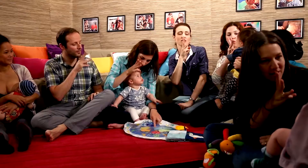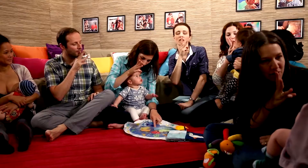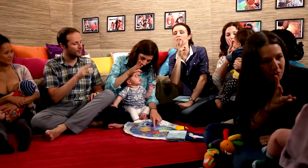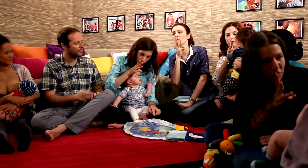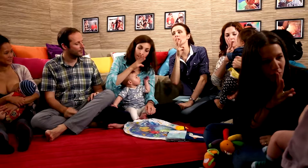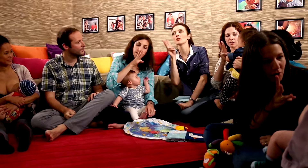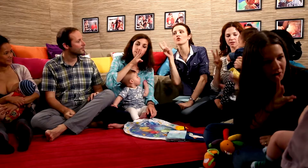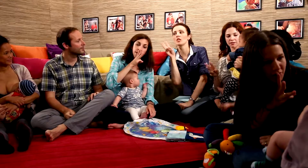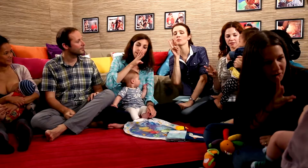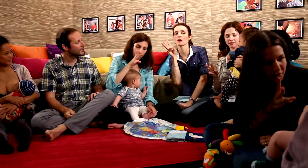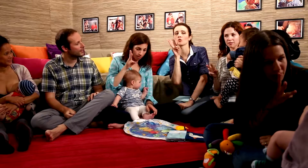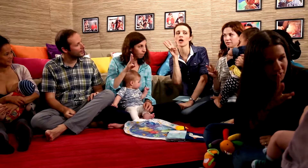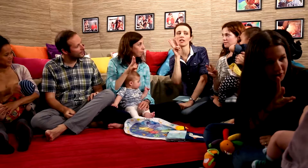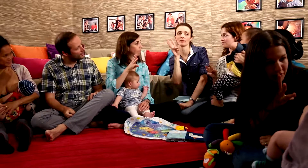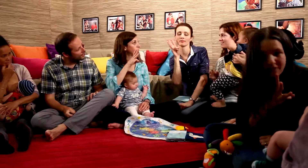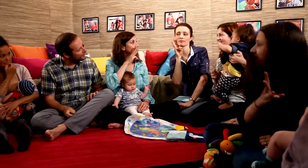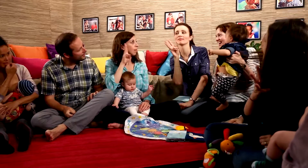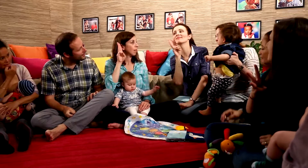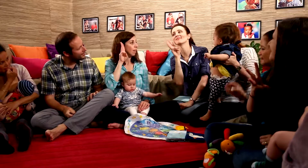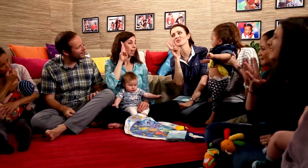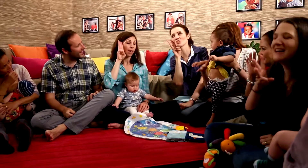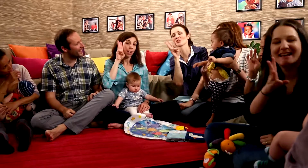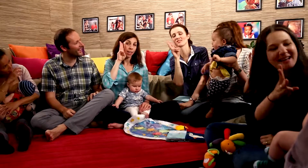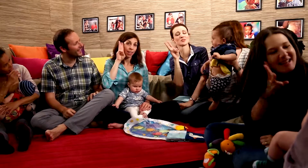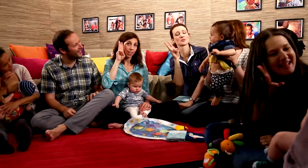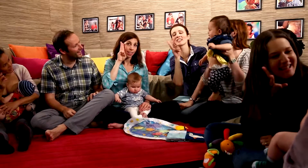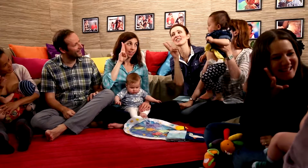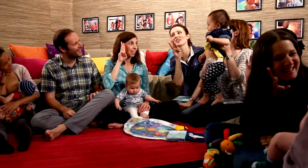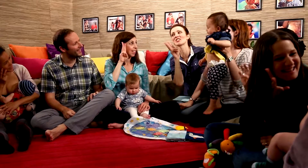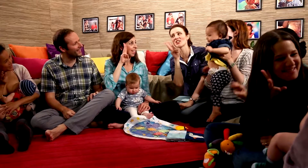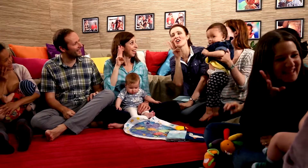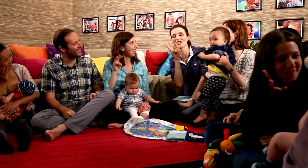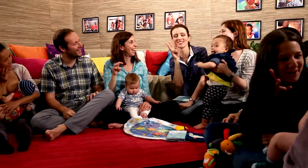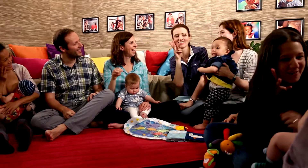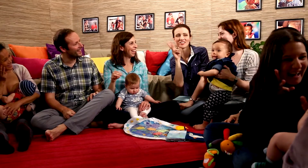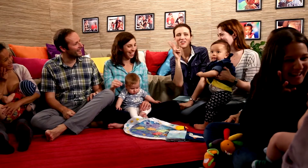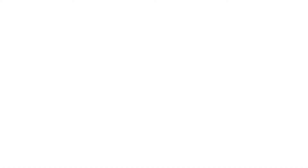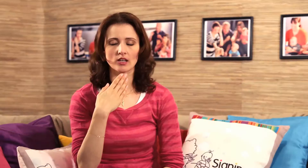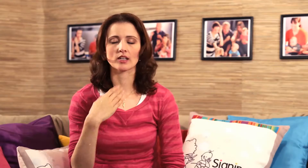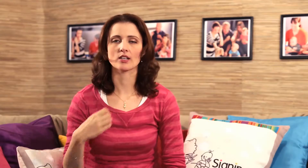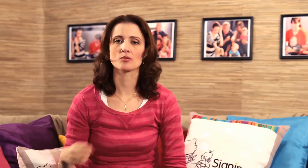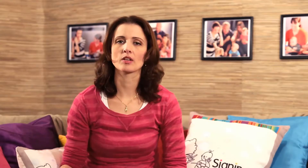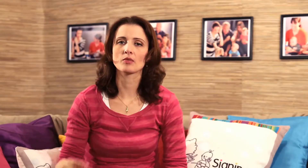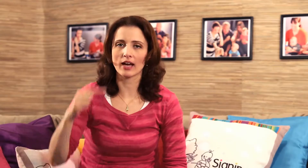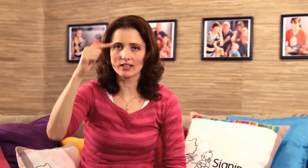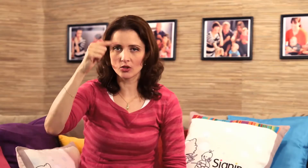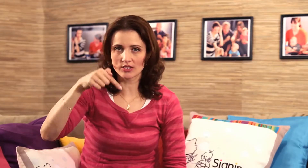If you move that to your cheek, it becomes wine. That's good for really good to know. Can I ask you, I didn't look down